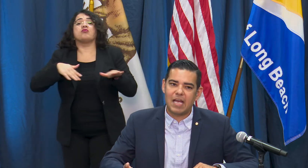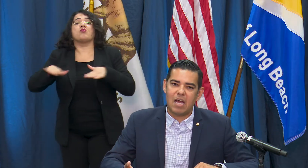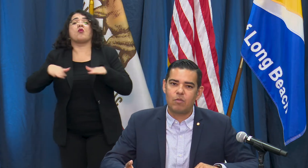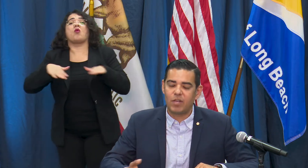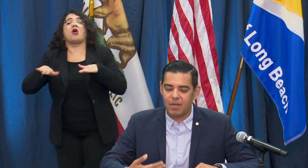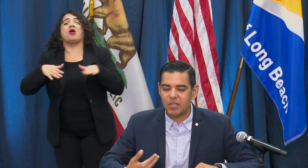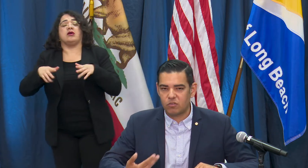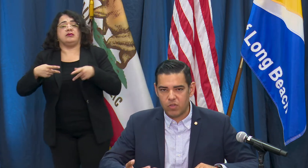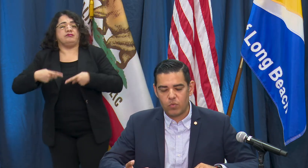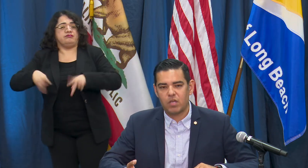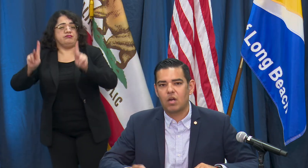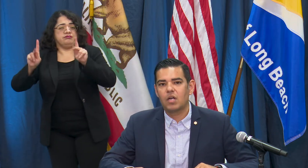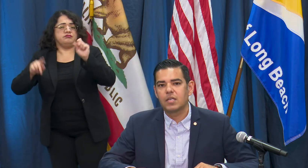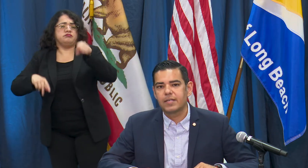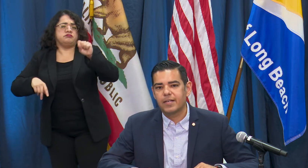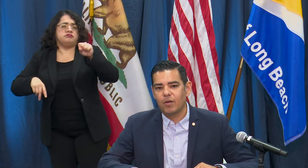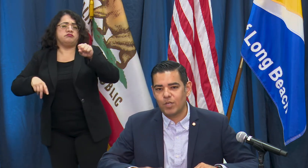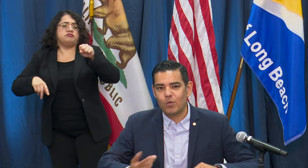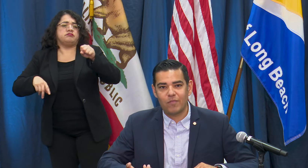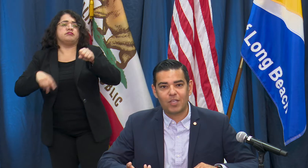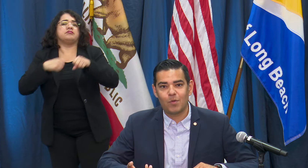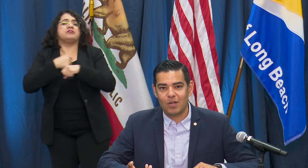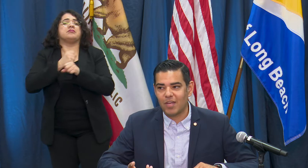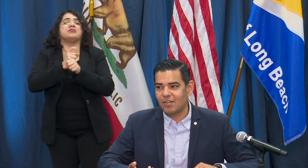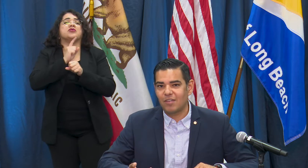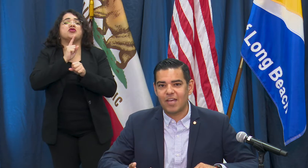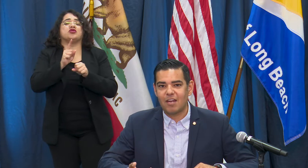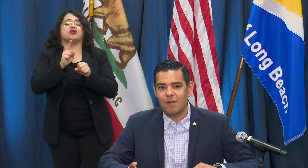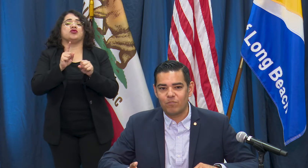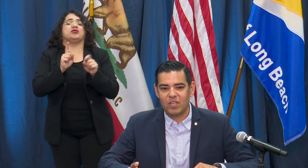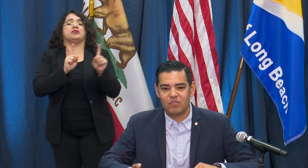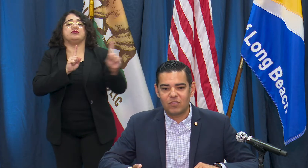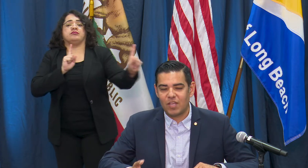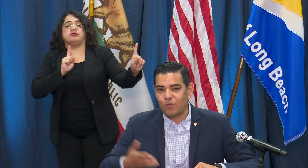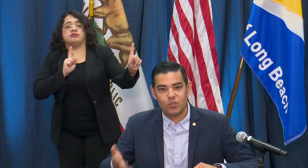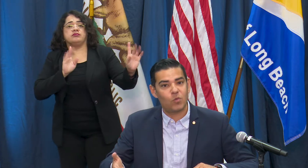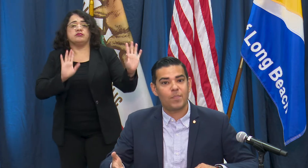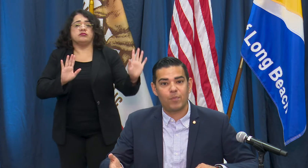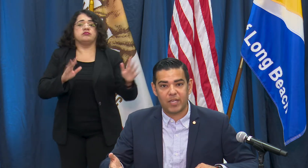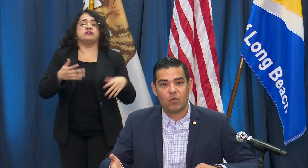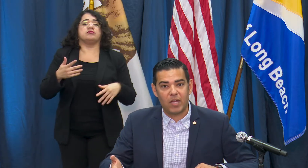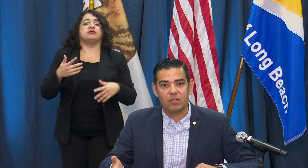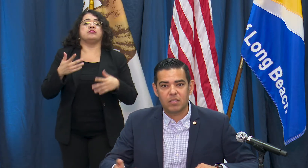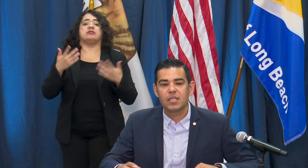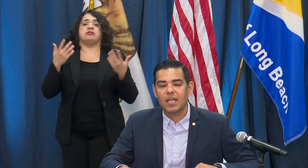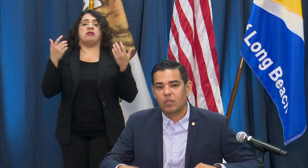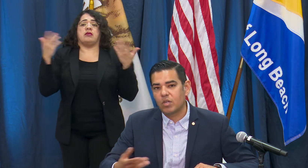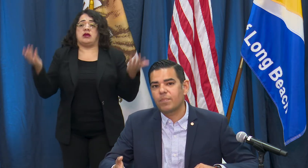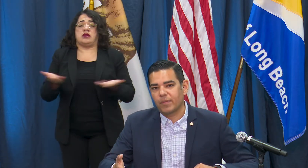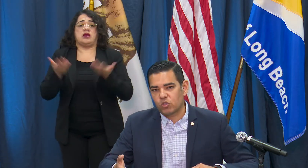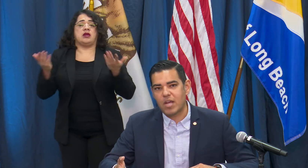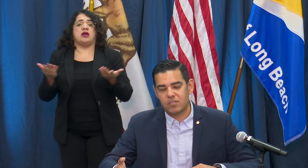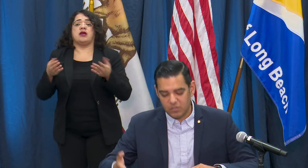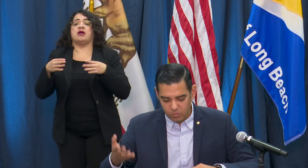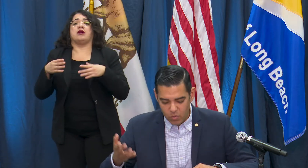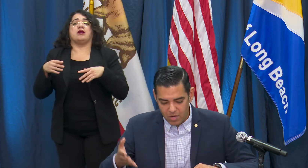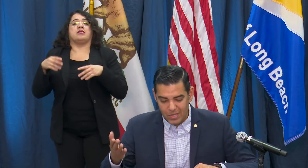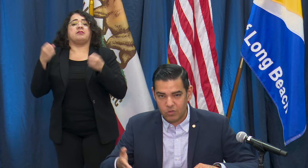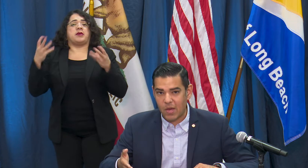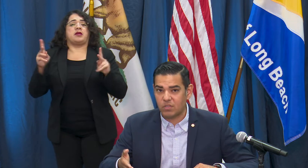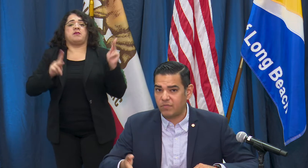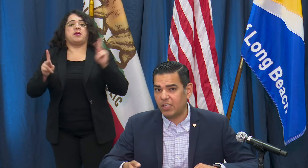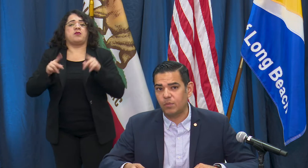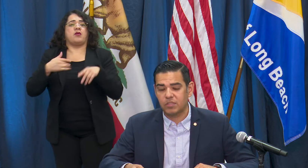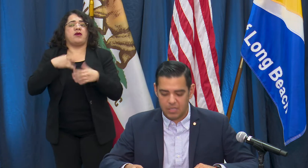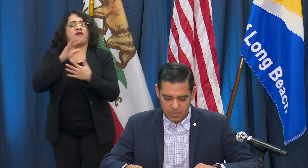are all allowed. We got to make sure that we know we have a community that is diverse in the way people get around, including public transit. And so we wanted to make